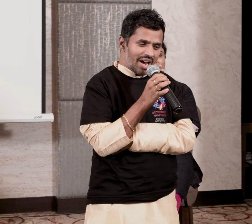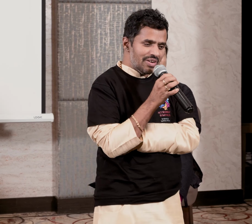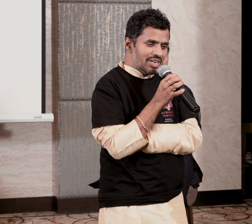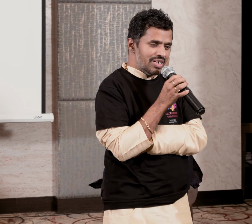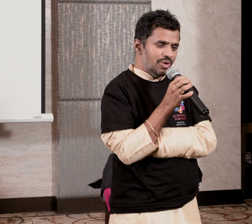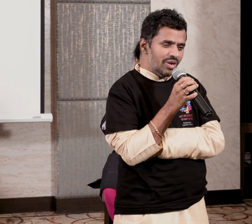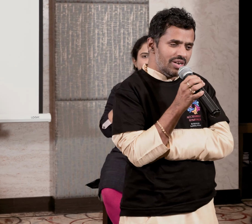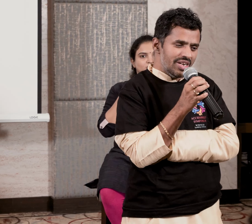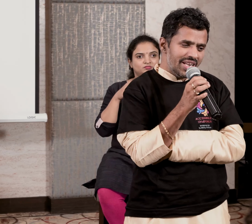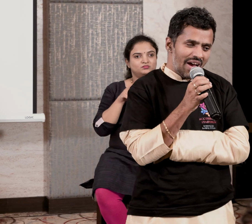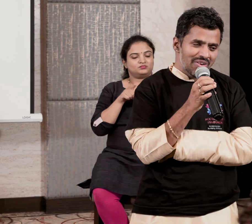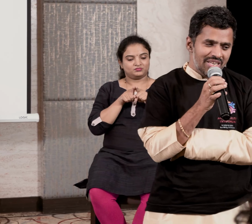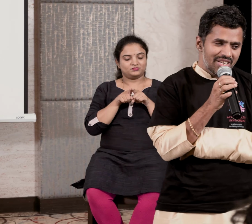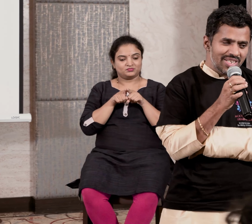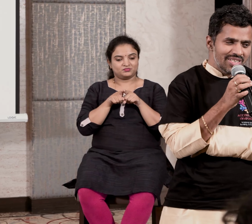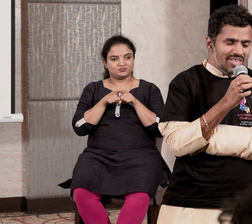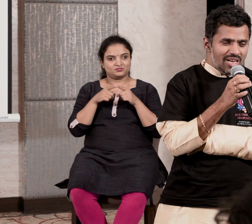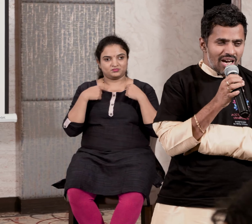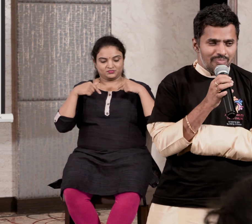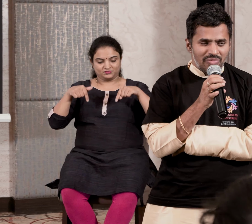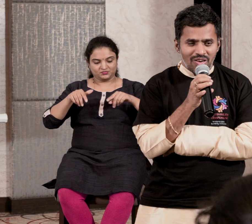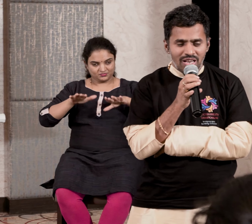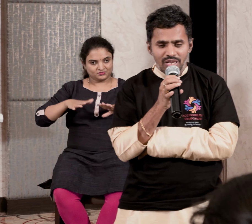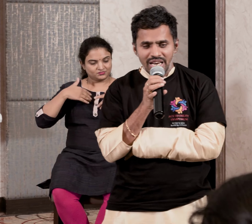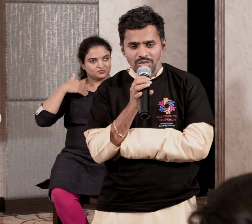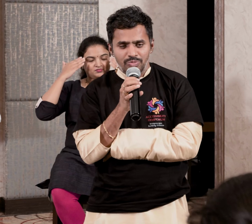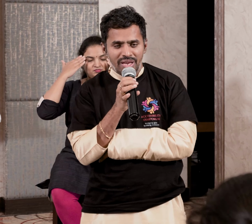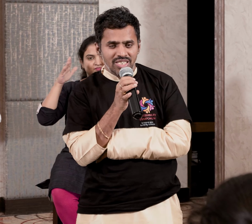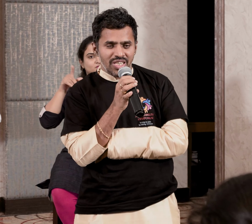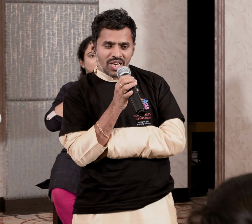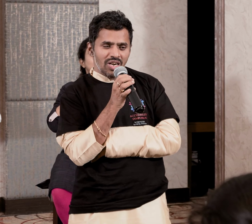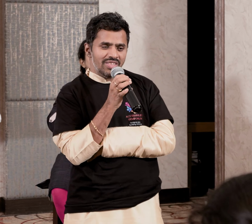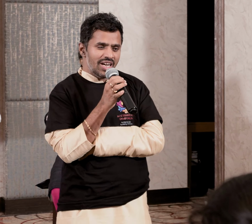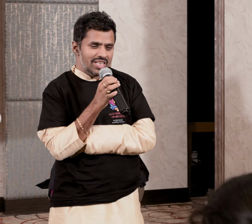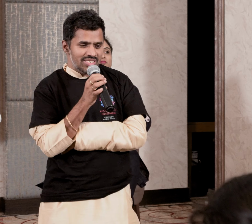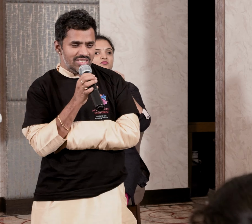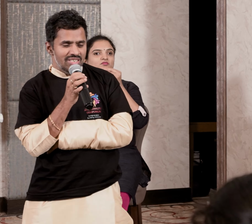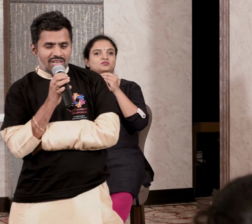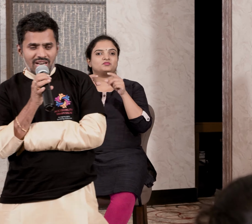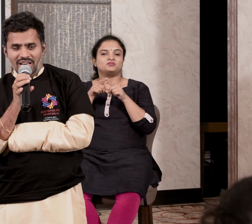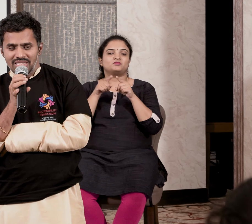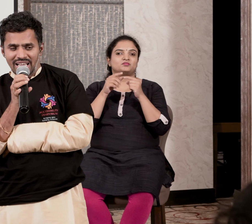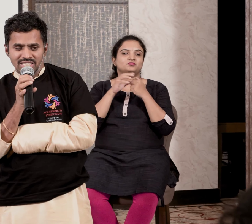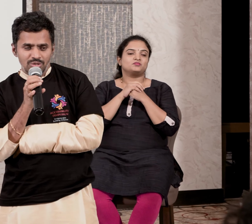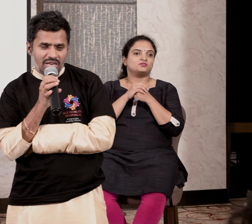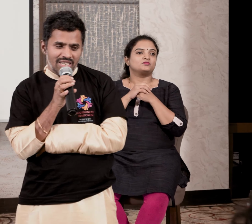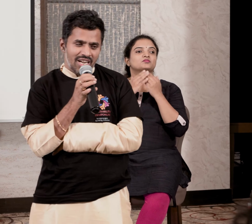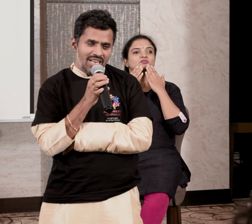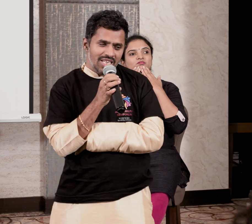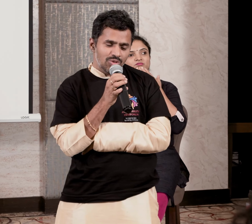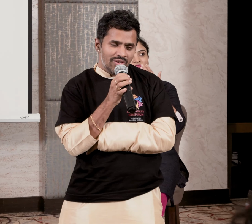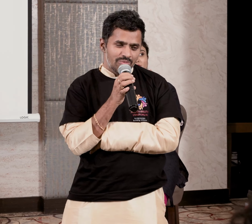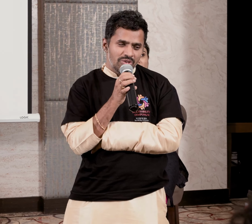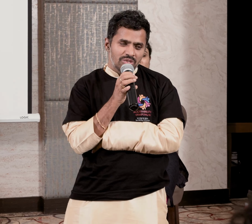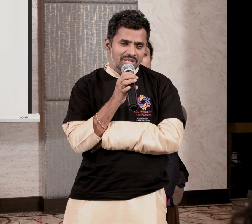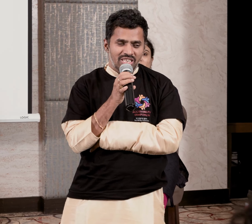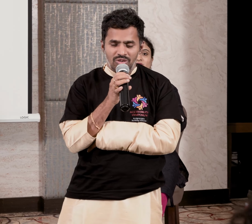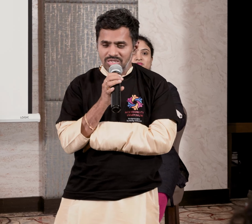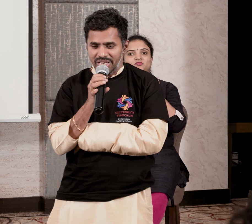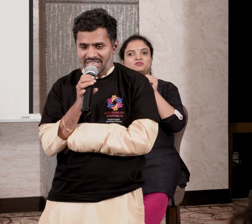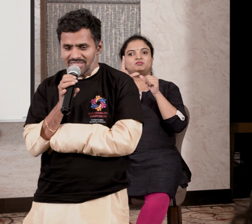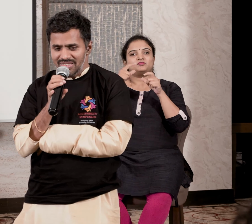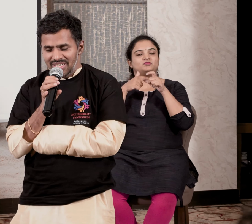we didn't have it here, I would also like to place on the record the thanks to Dr. Kailash, who was supposed